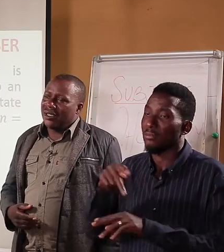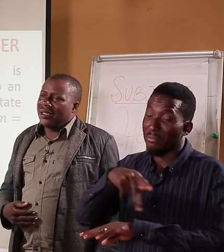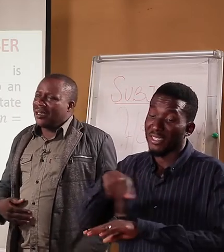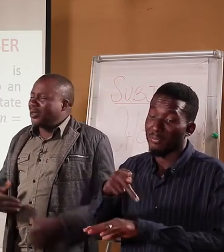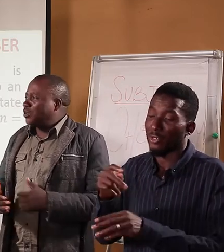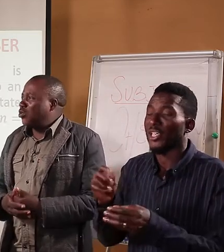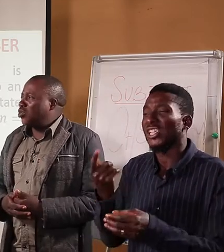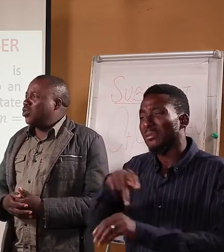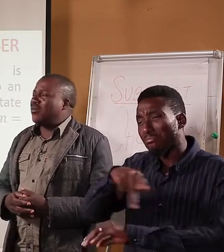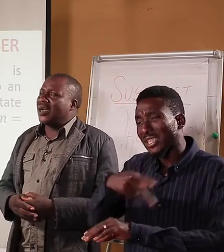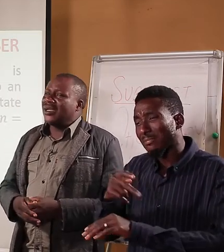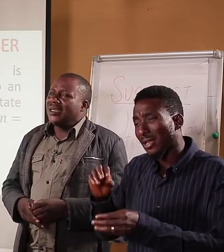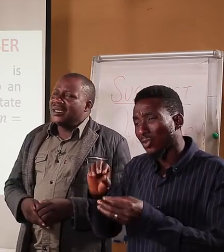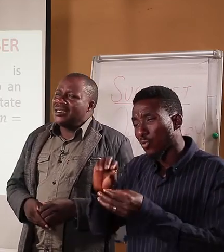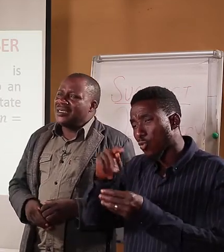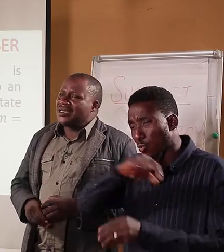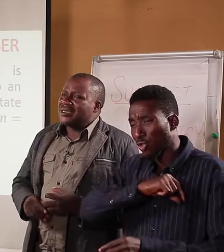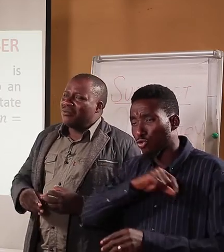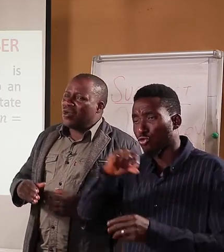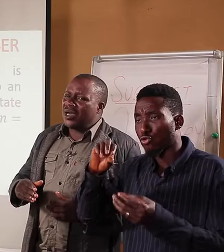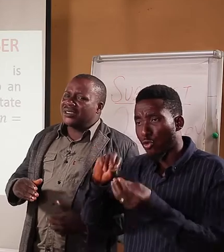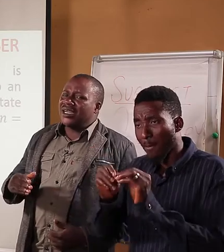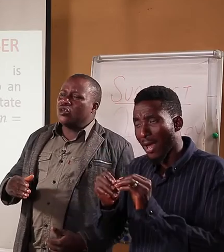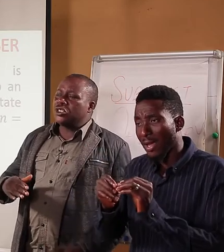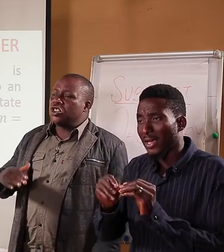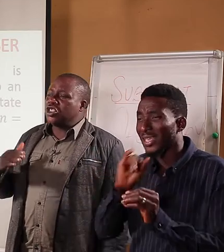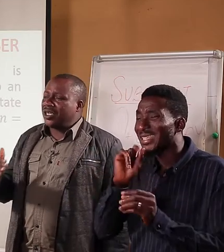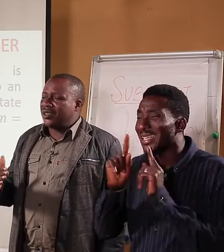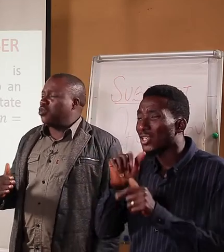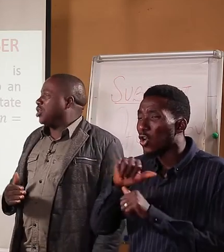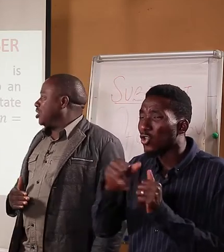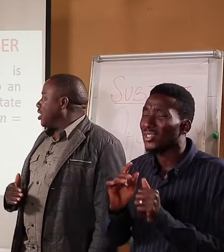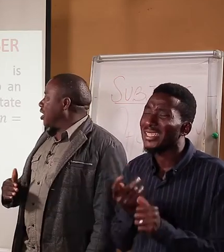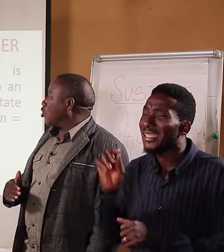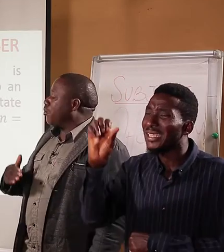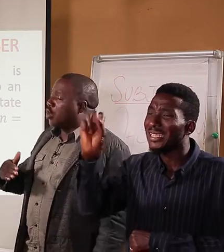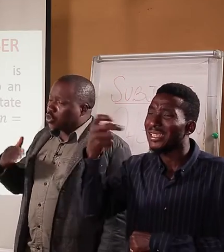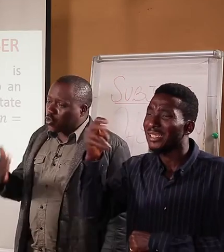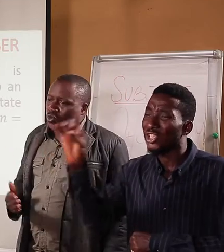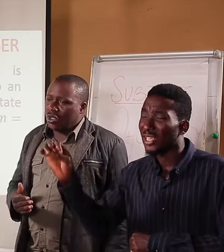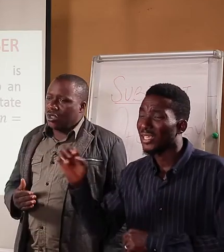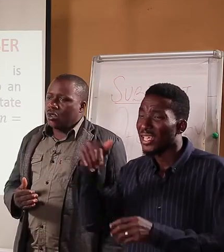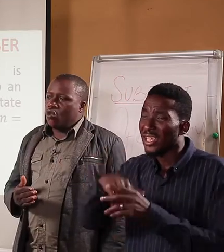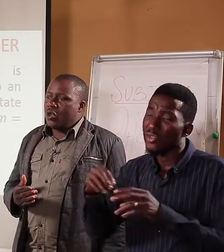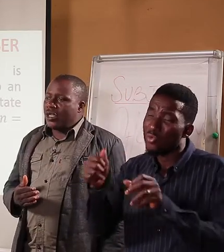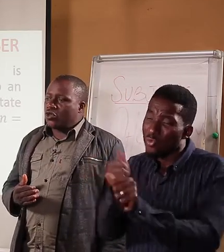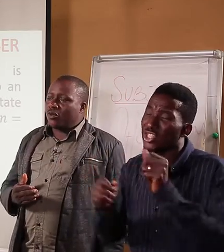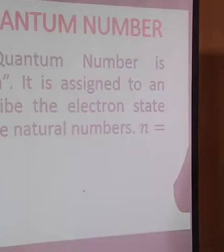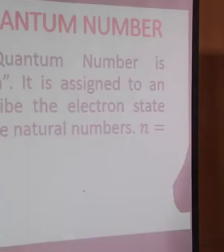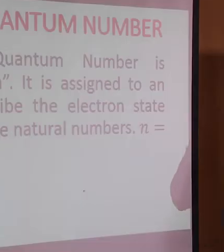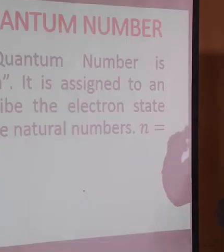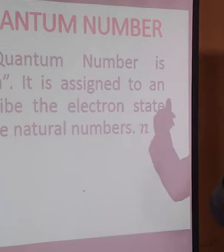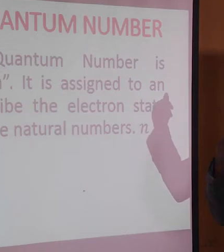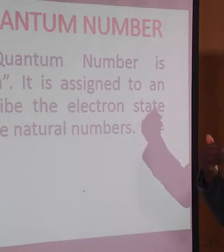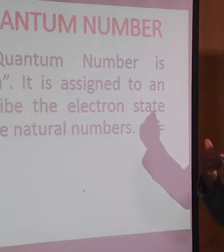number. The principal quantum number is more or less telling us the shell in which the electron belongs to. We will make use